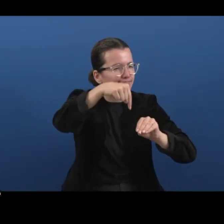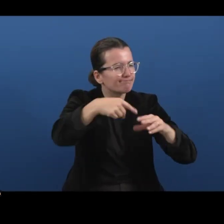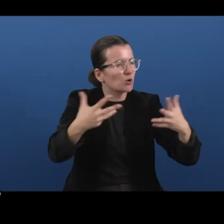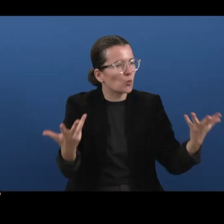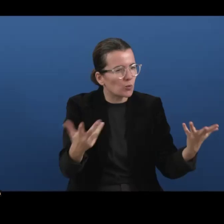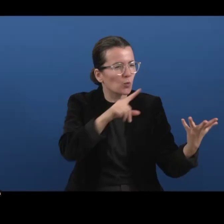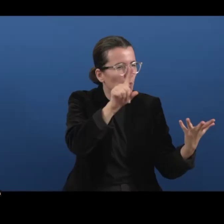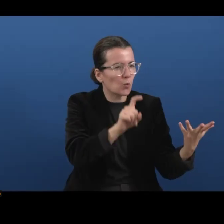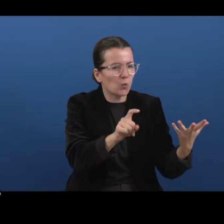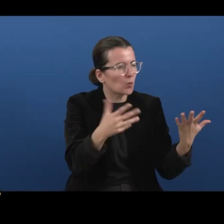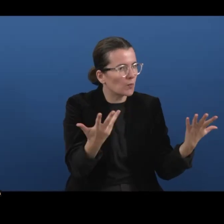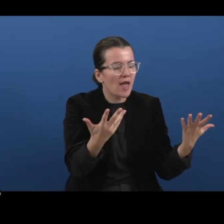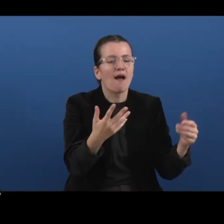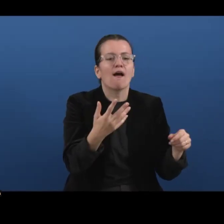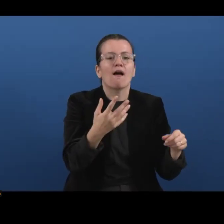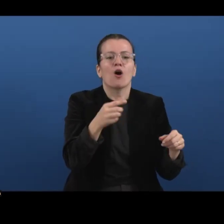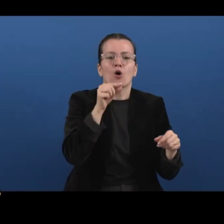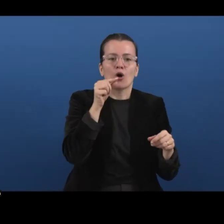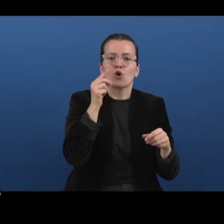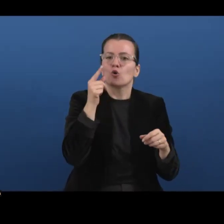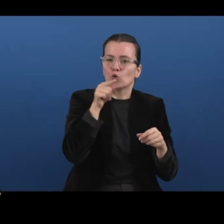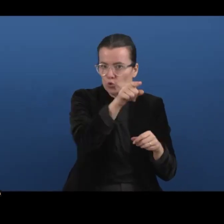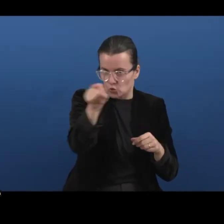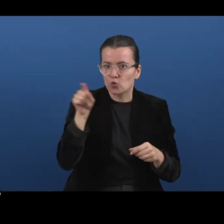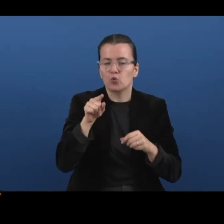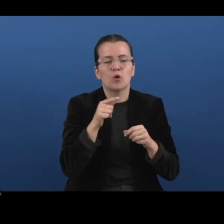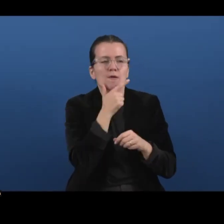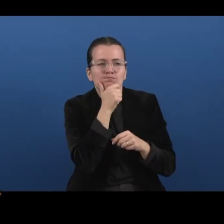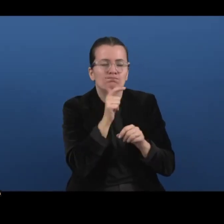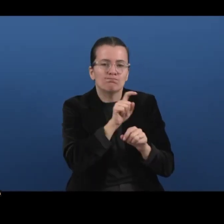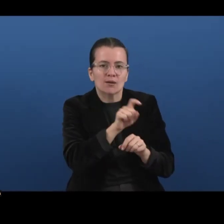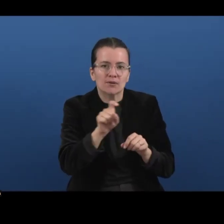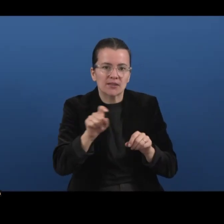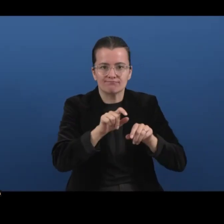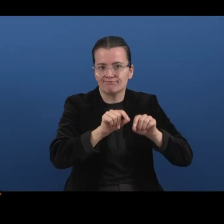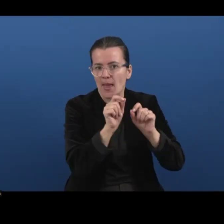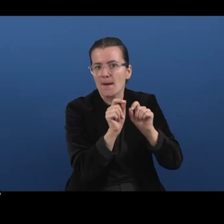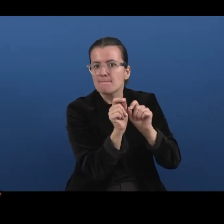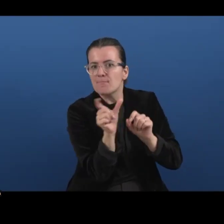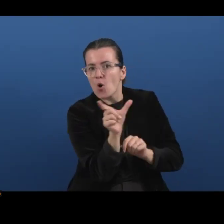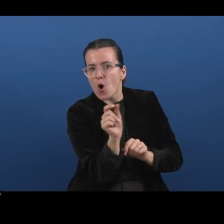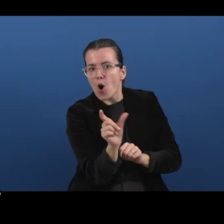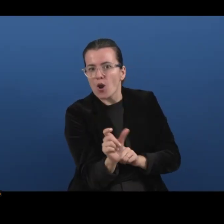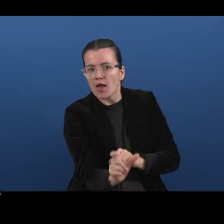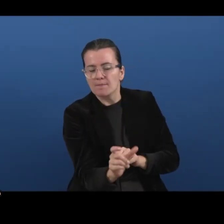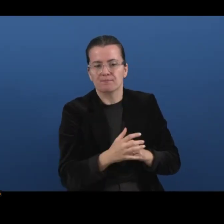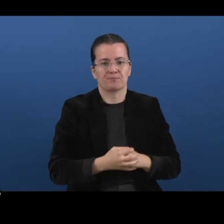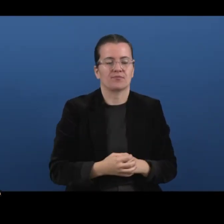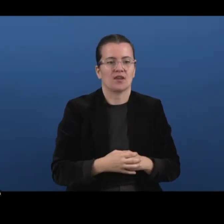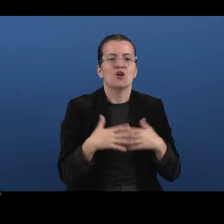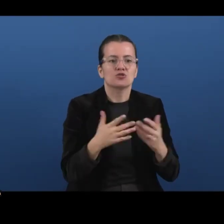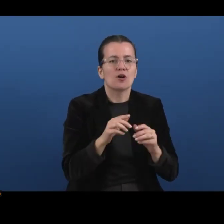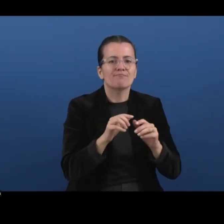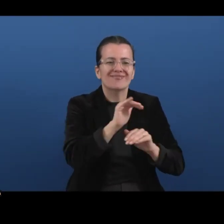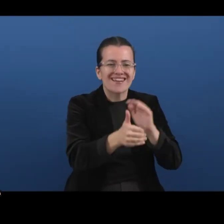obviously, since you're connected, you understand the importance of the care economy, and especially from a disability inclusion